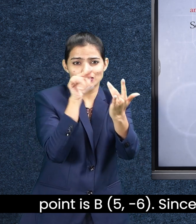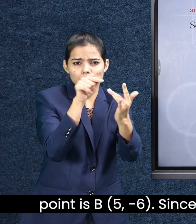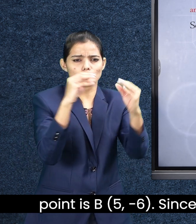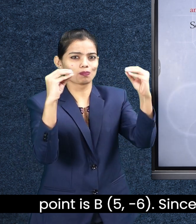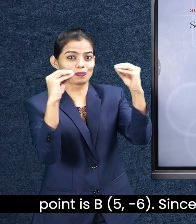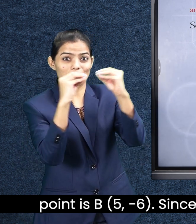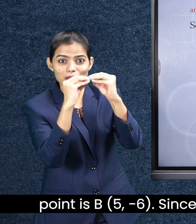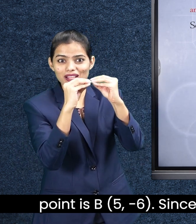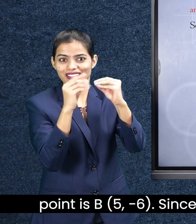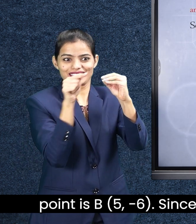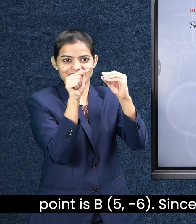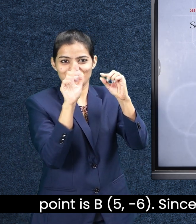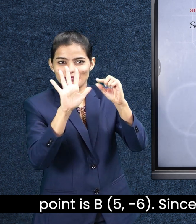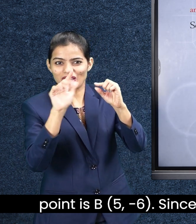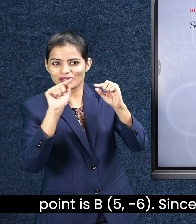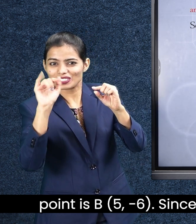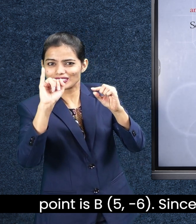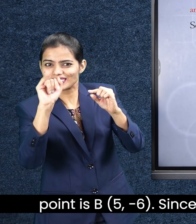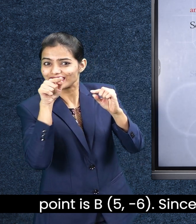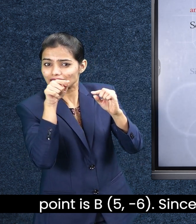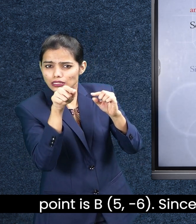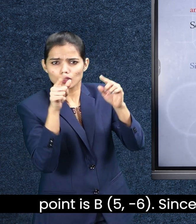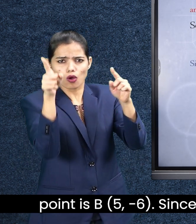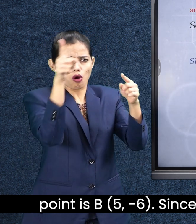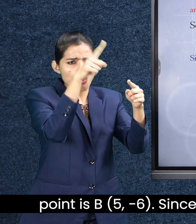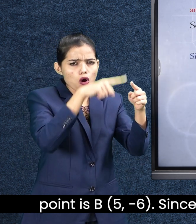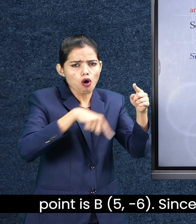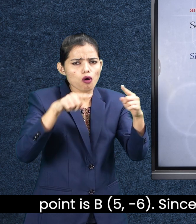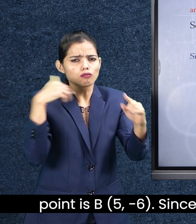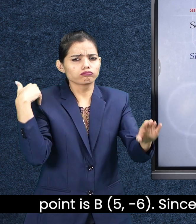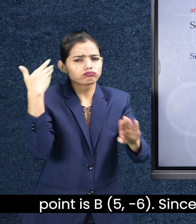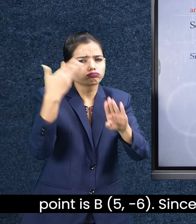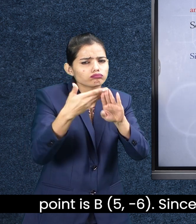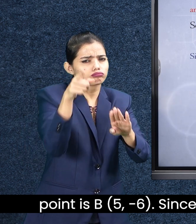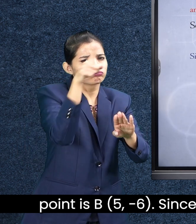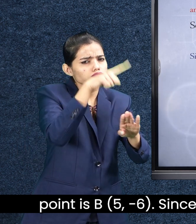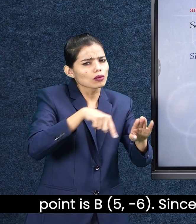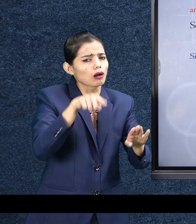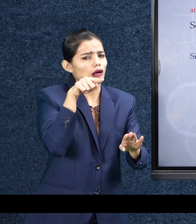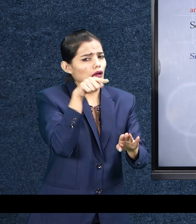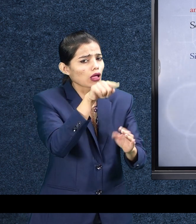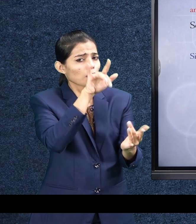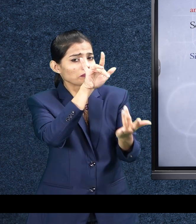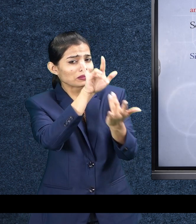minus 6. Since the center is the midpoint of the diameter AB, we have